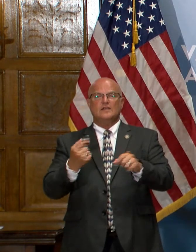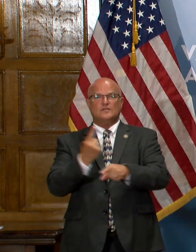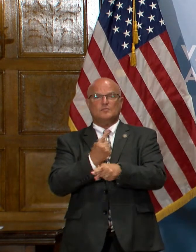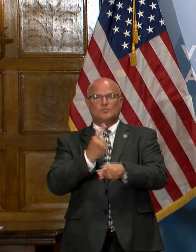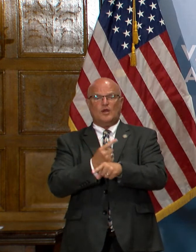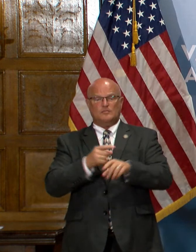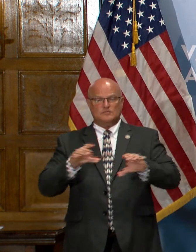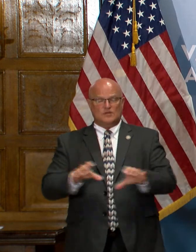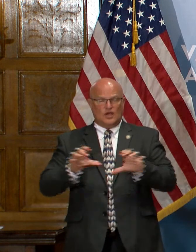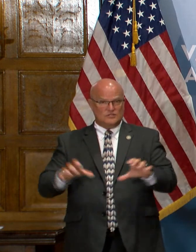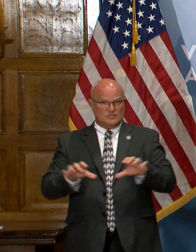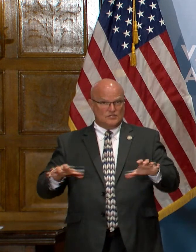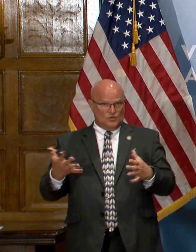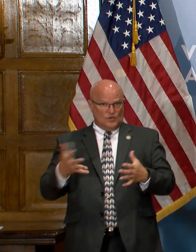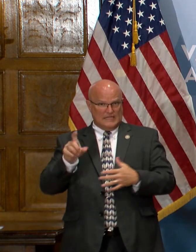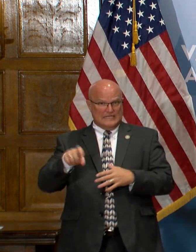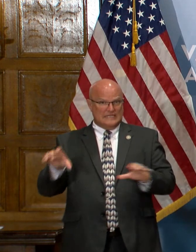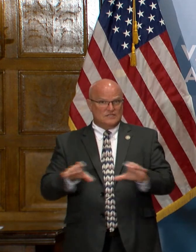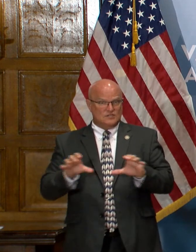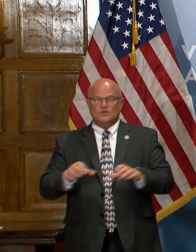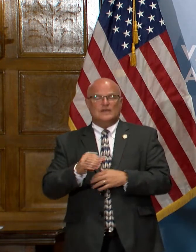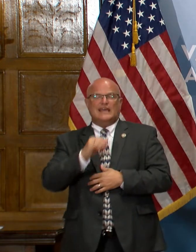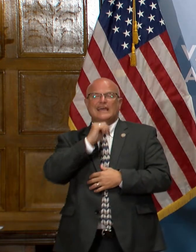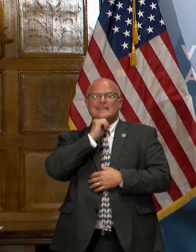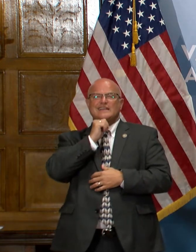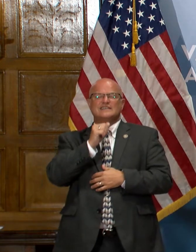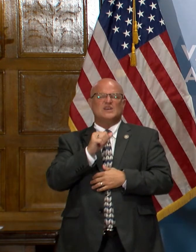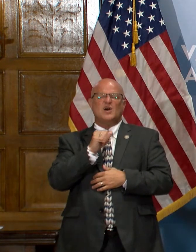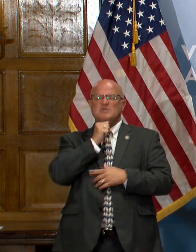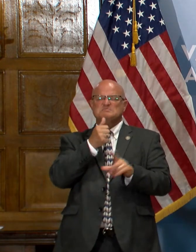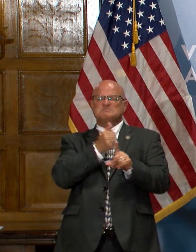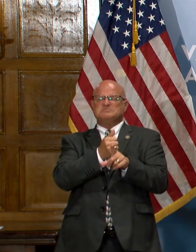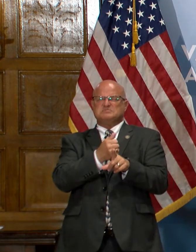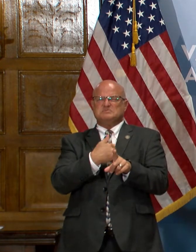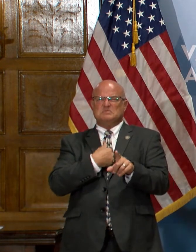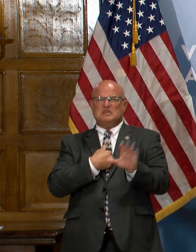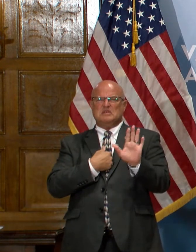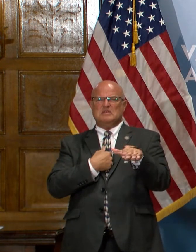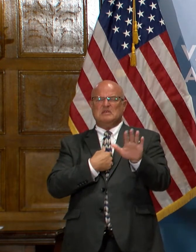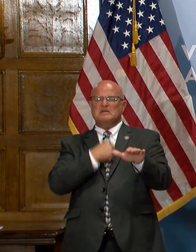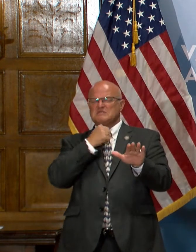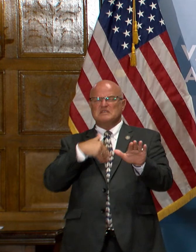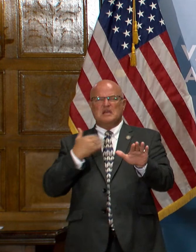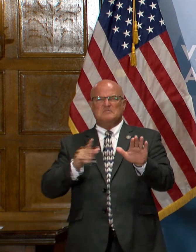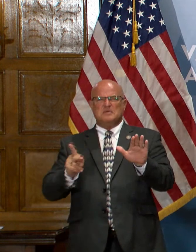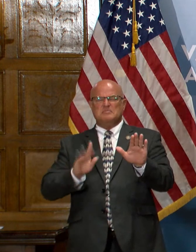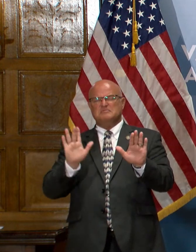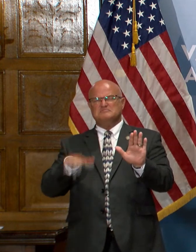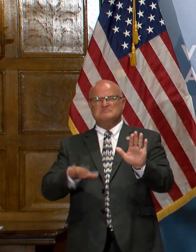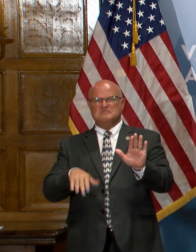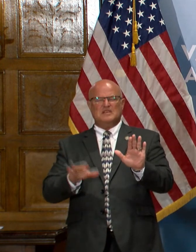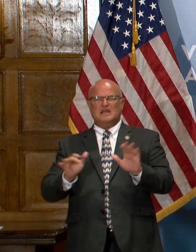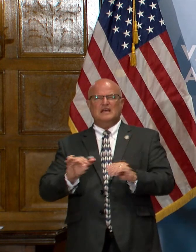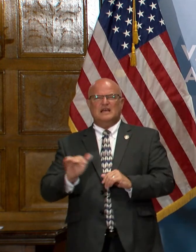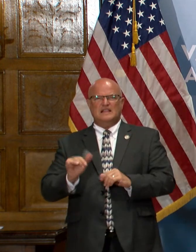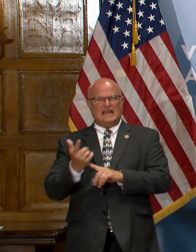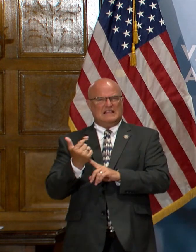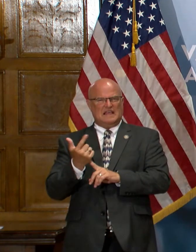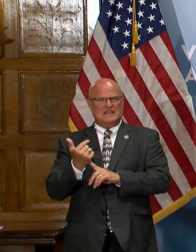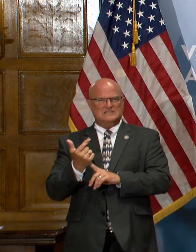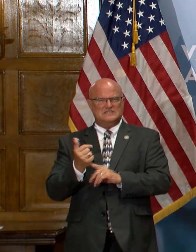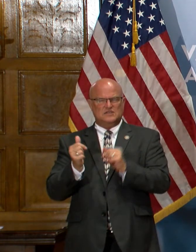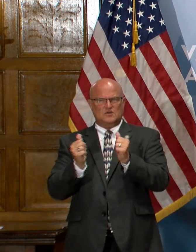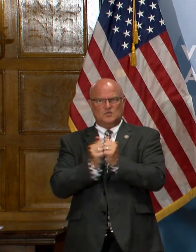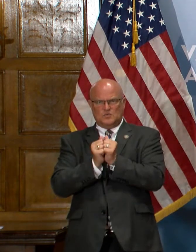and not to say, well, it's not going to have an impact on our young people like last